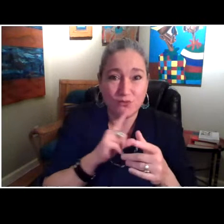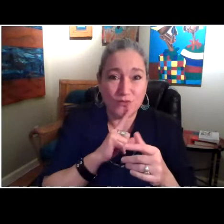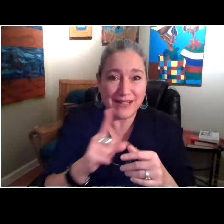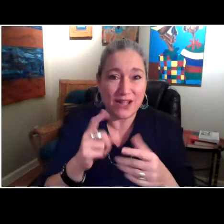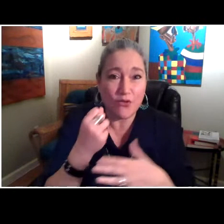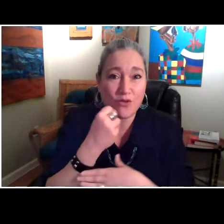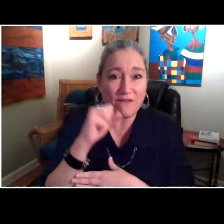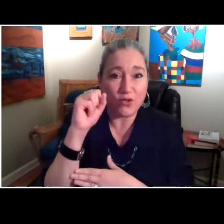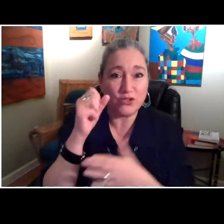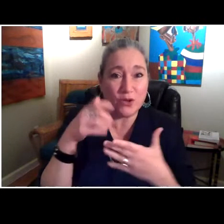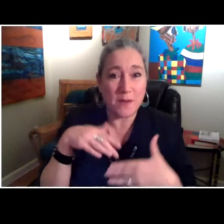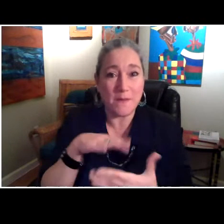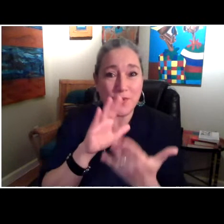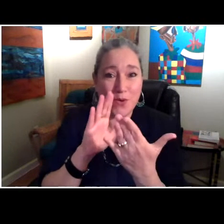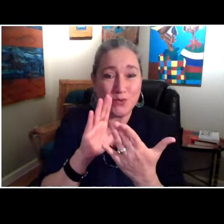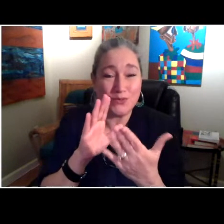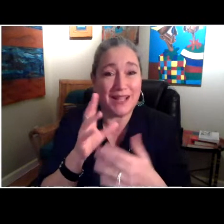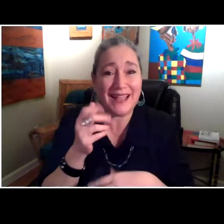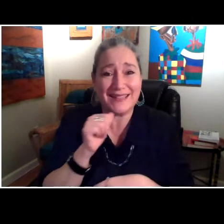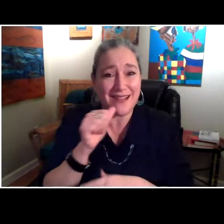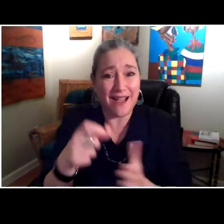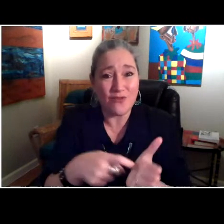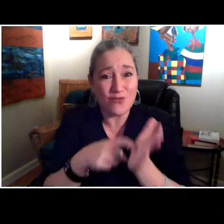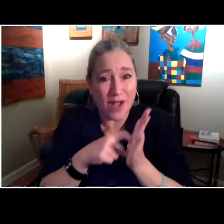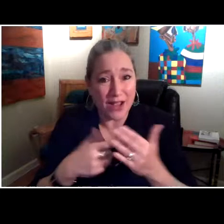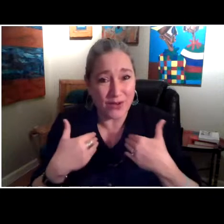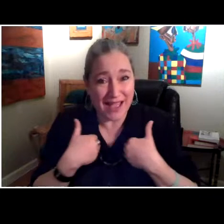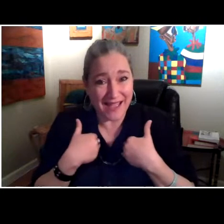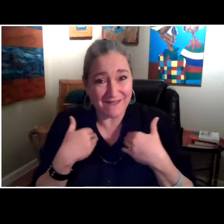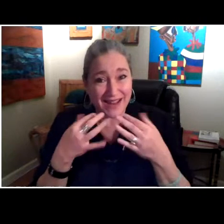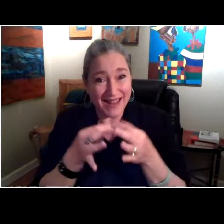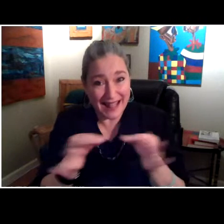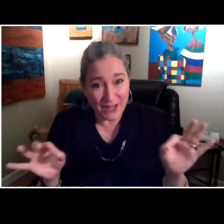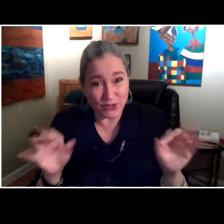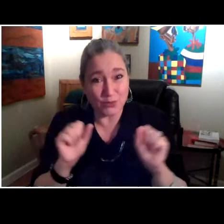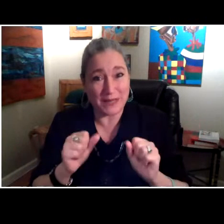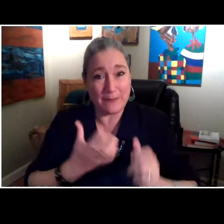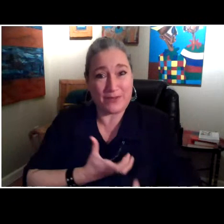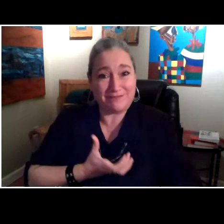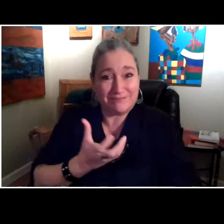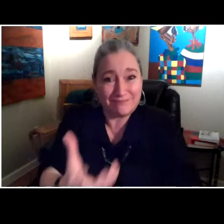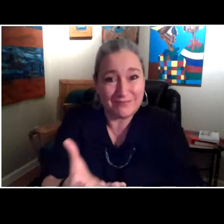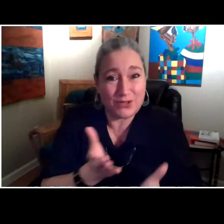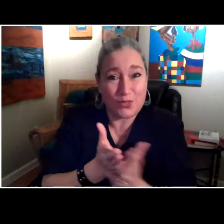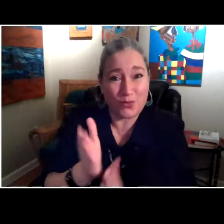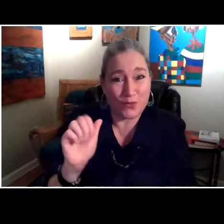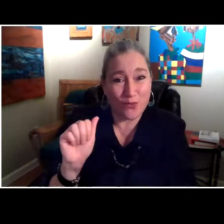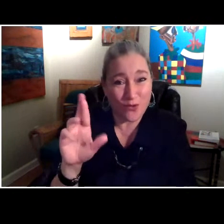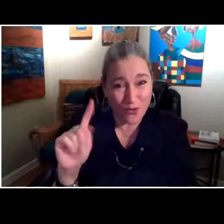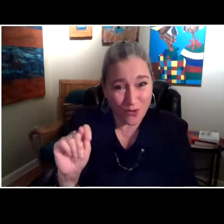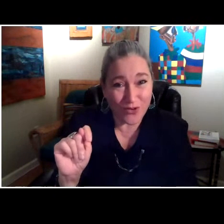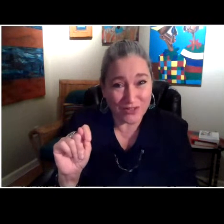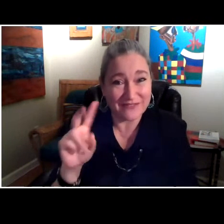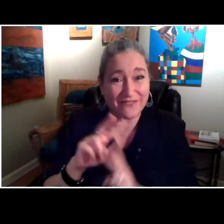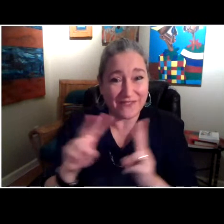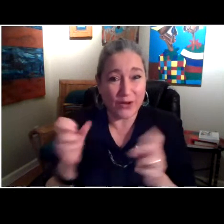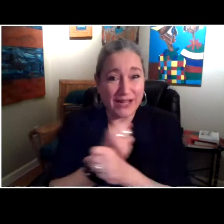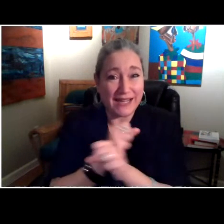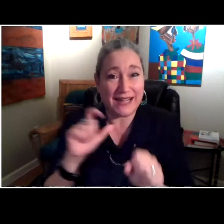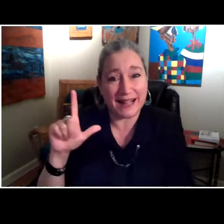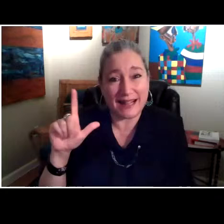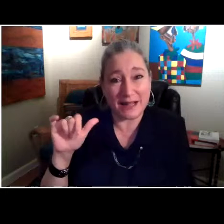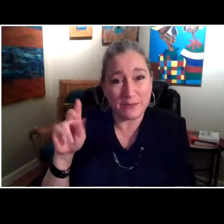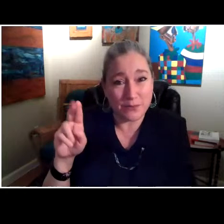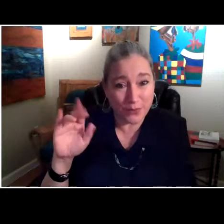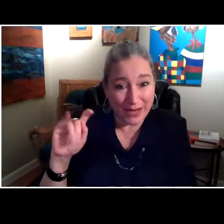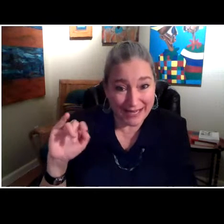it tells important stories. It's important because that's a revolutionary approach, and you're not required to